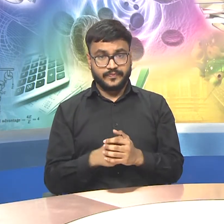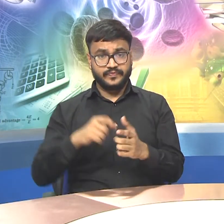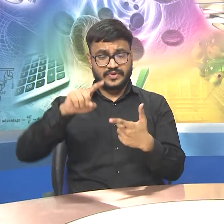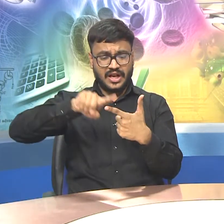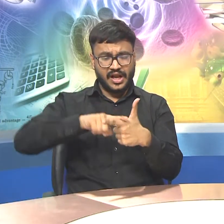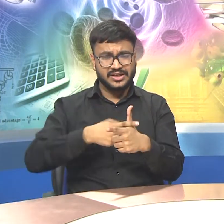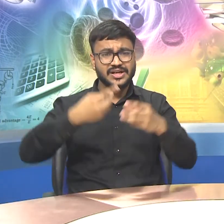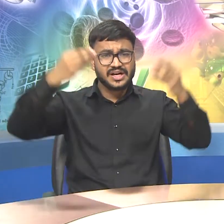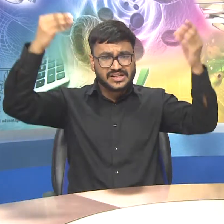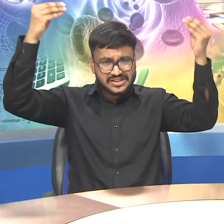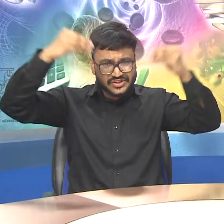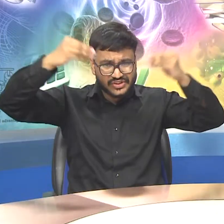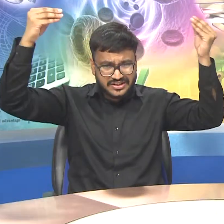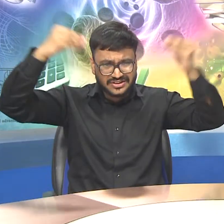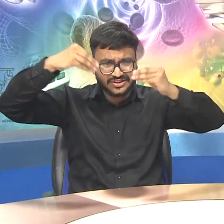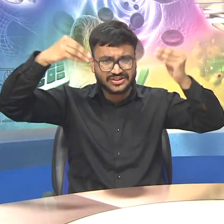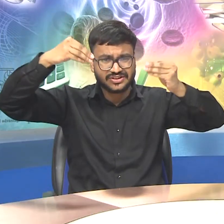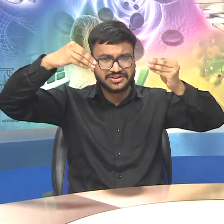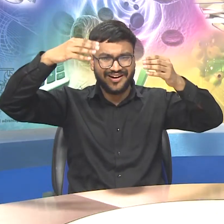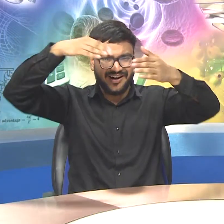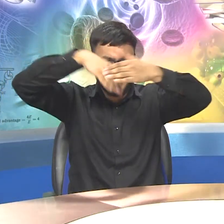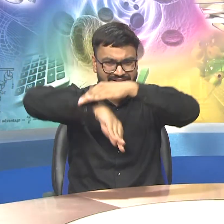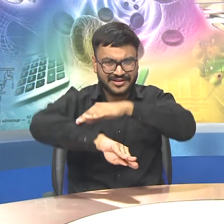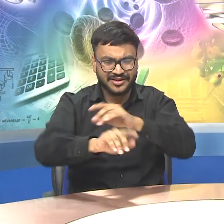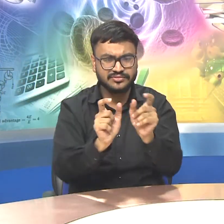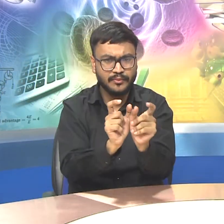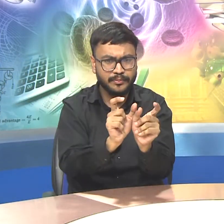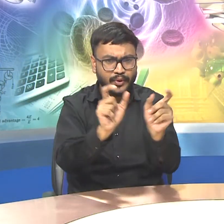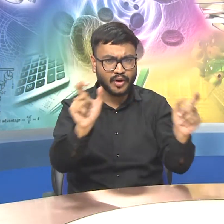And next is June.